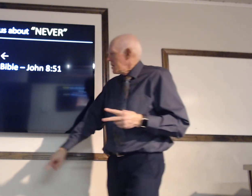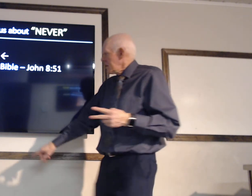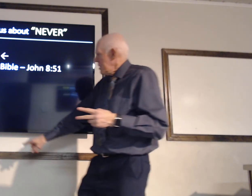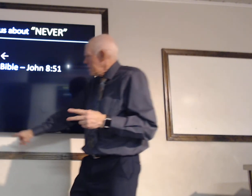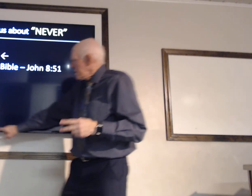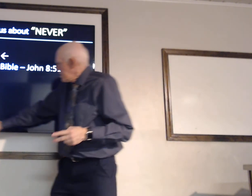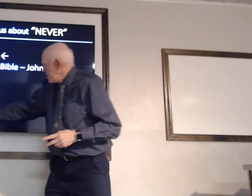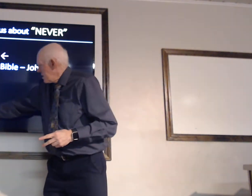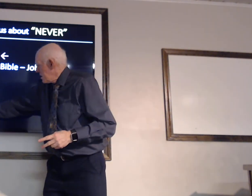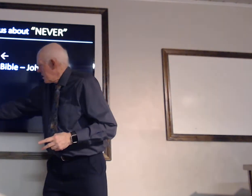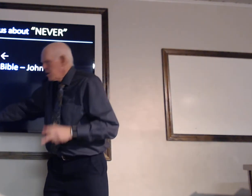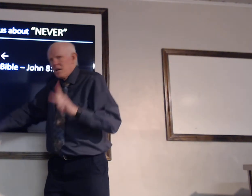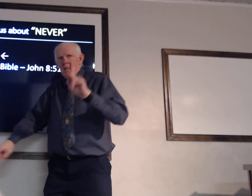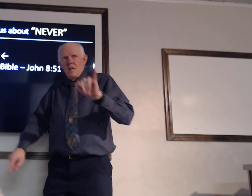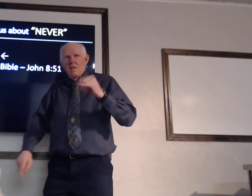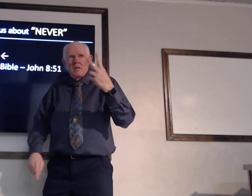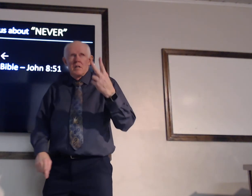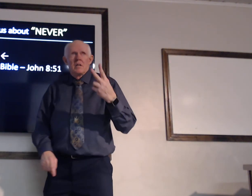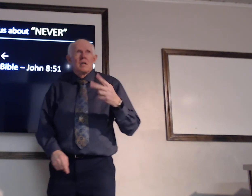This is the King James Version.